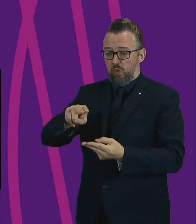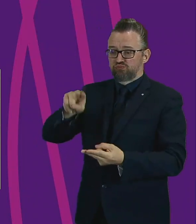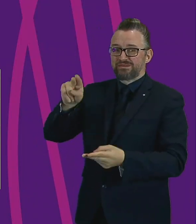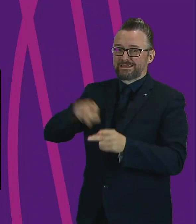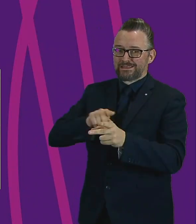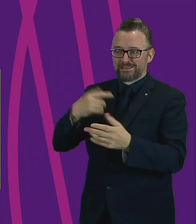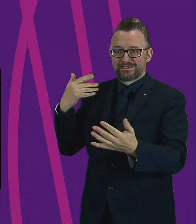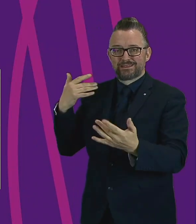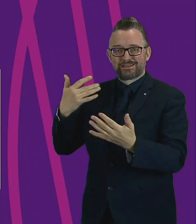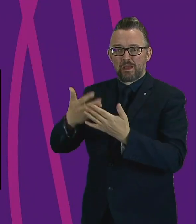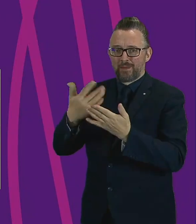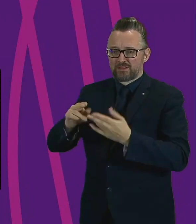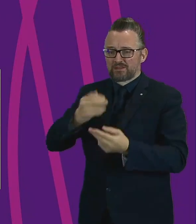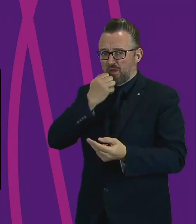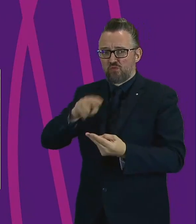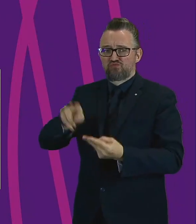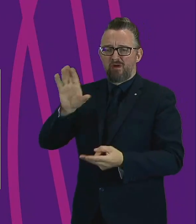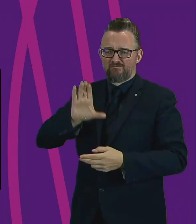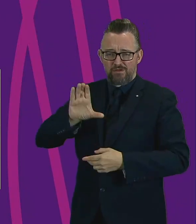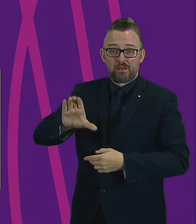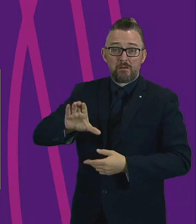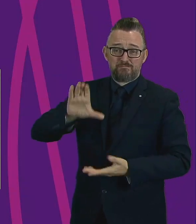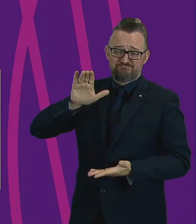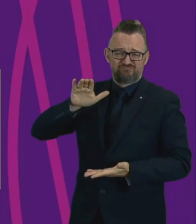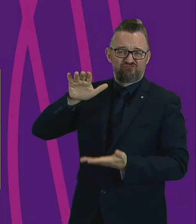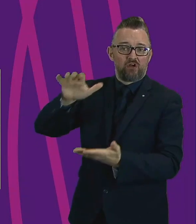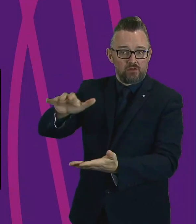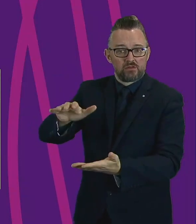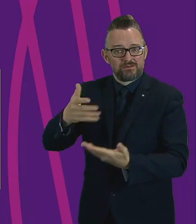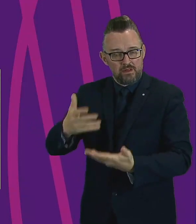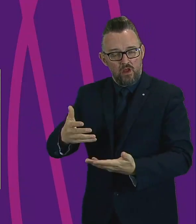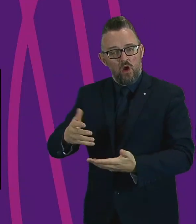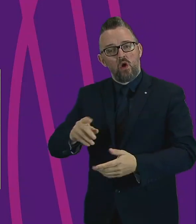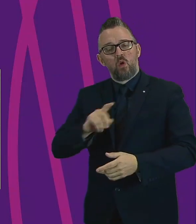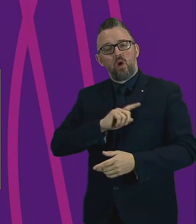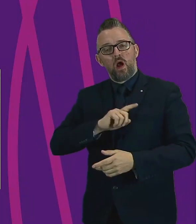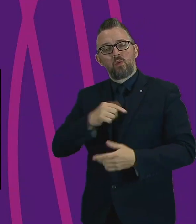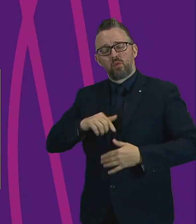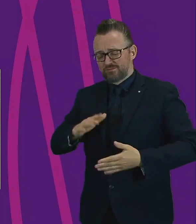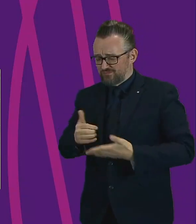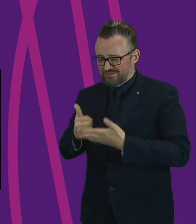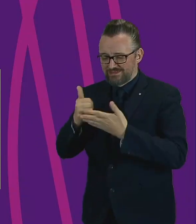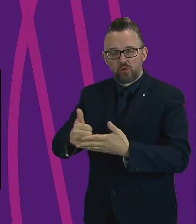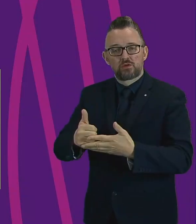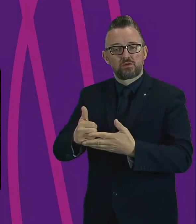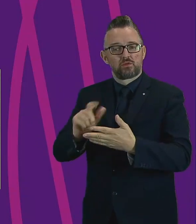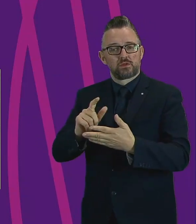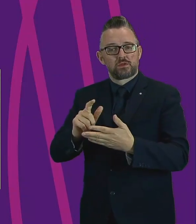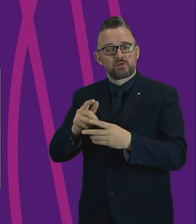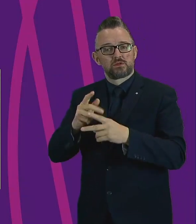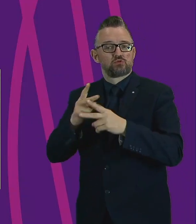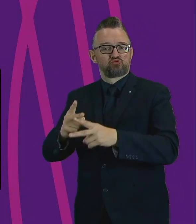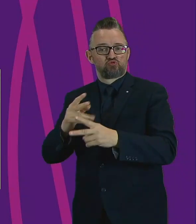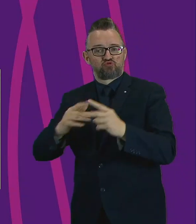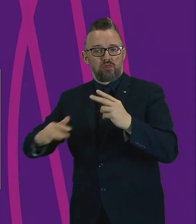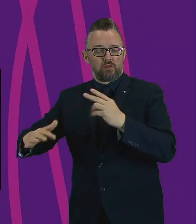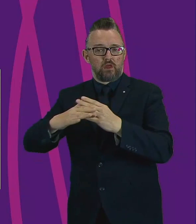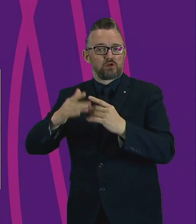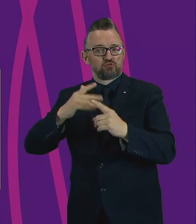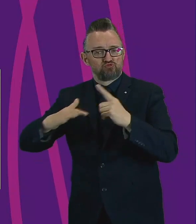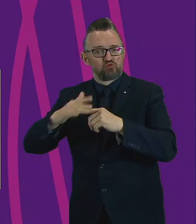years of this government and the previous government, and that includes our support for social care. But of course, the social care landscape